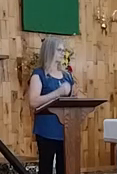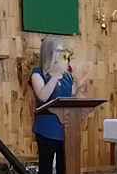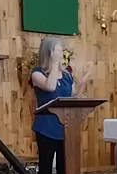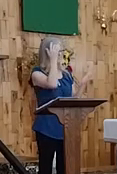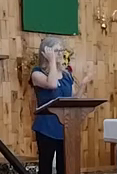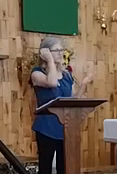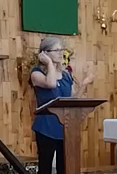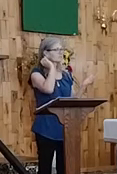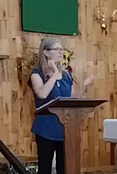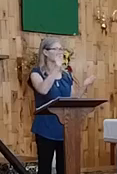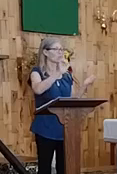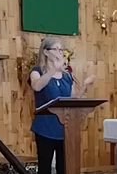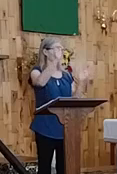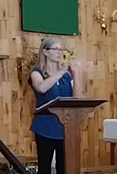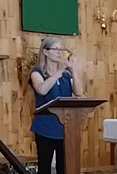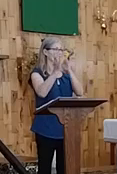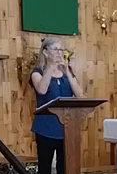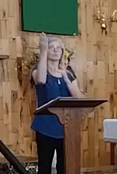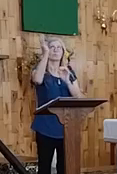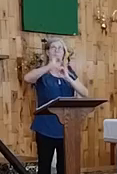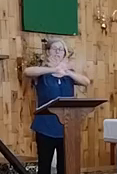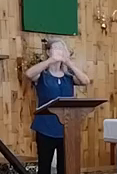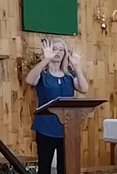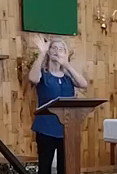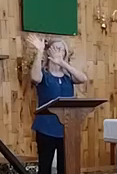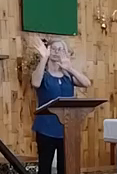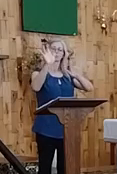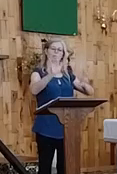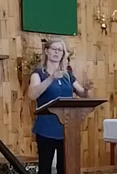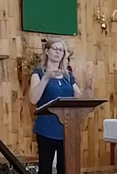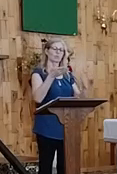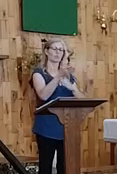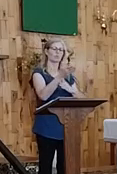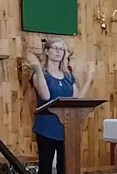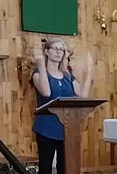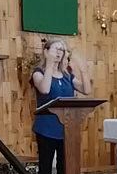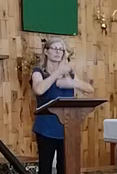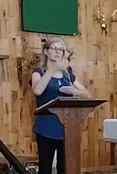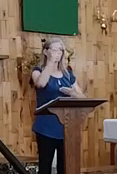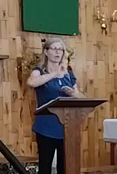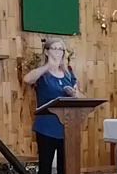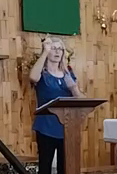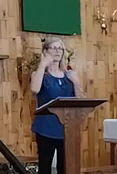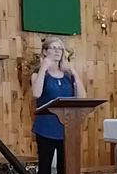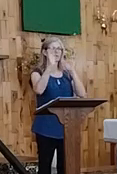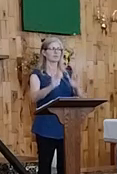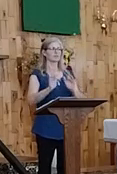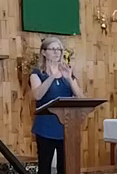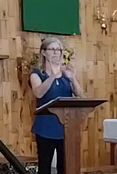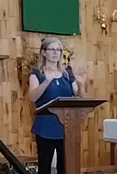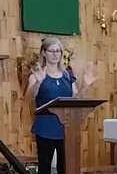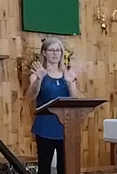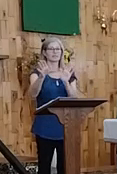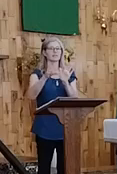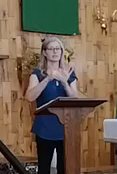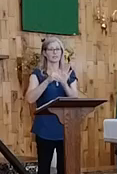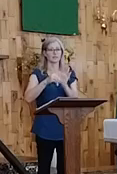Lord Jesus, you are the light shining in the darkness. Lord, have